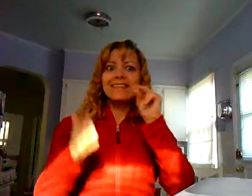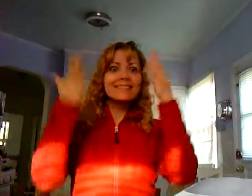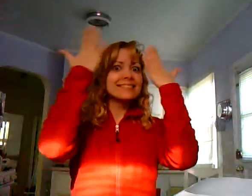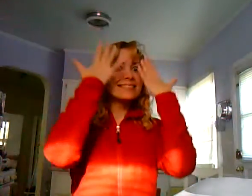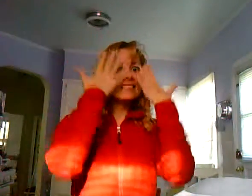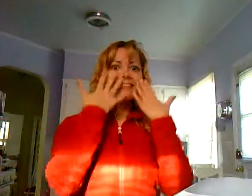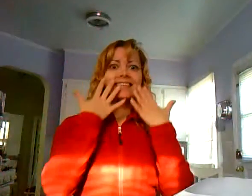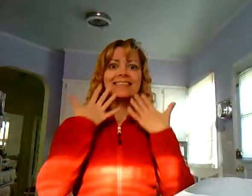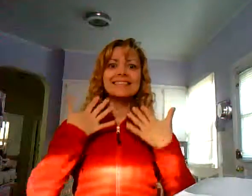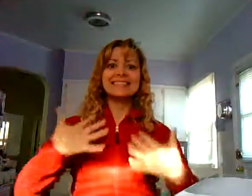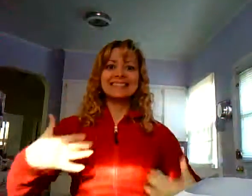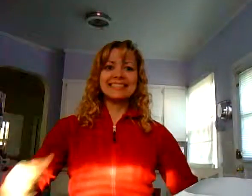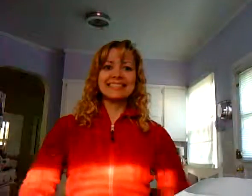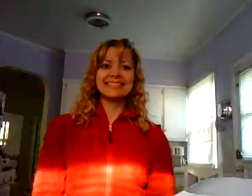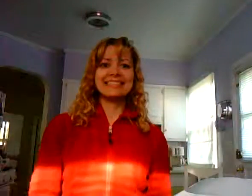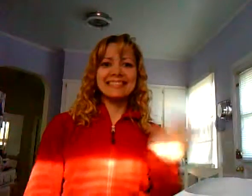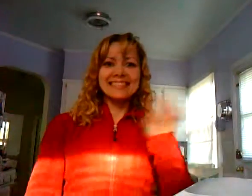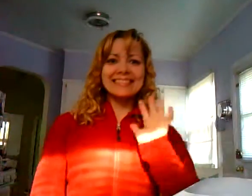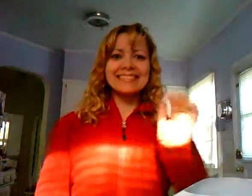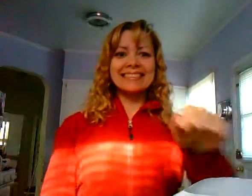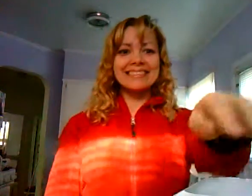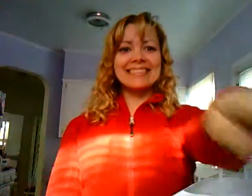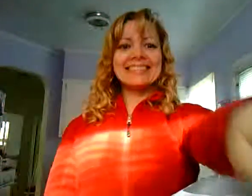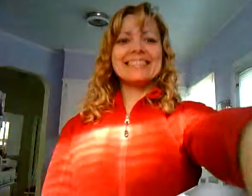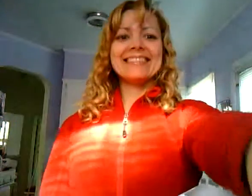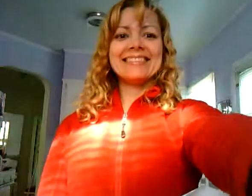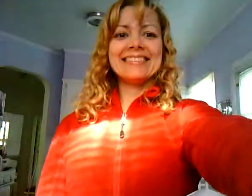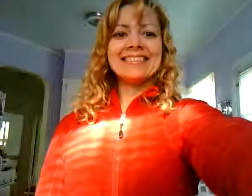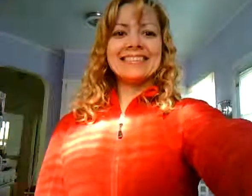give excuses. There's no reason to be sad. God bless you. God we're